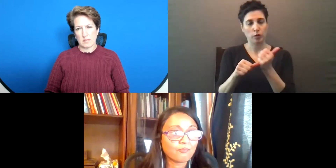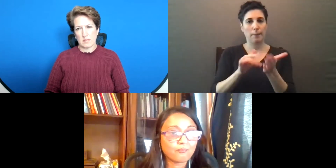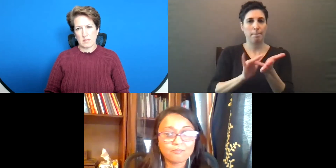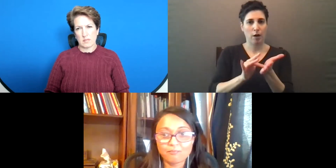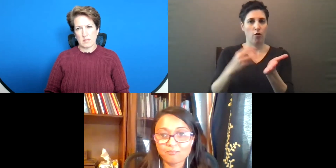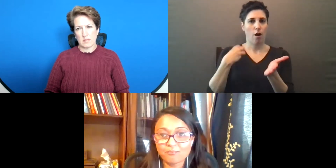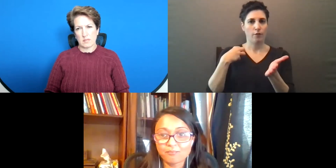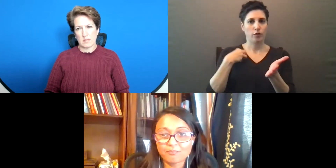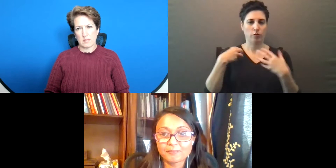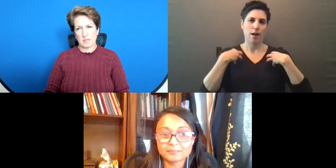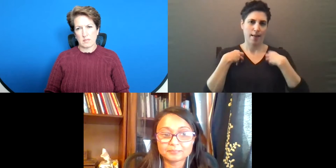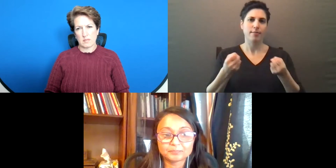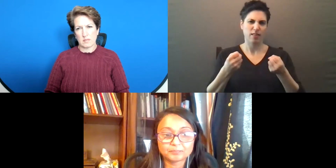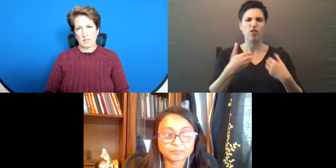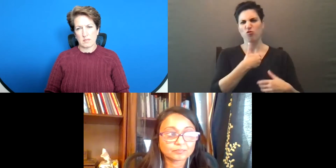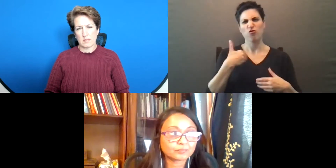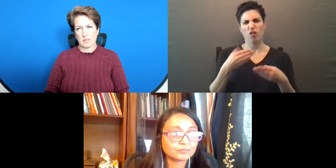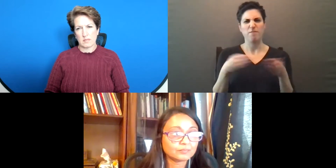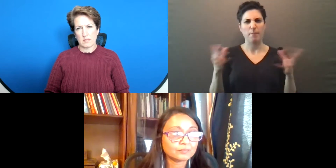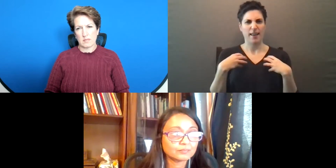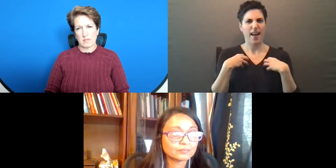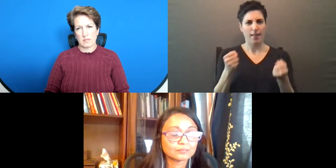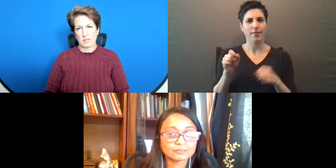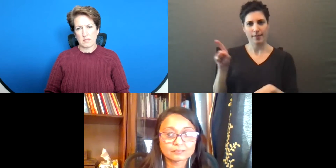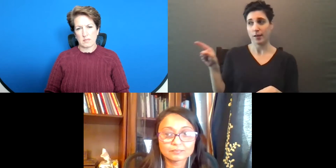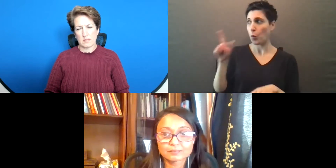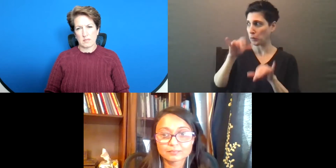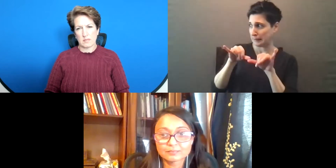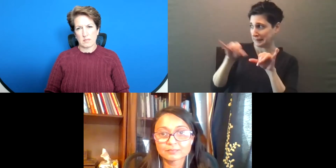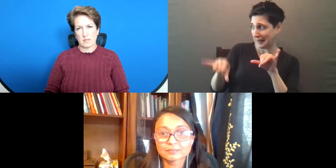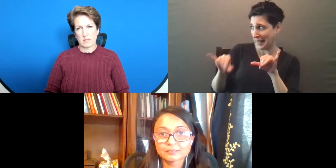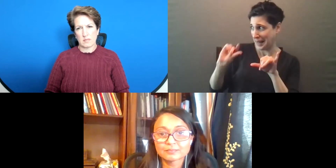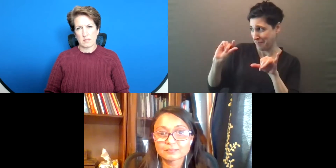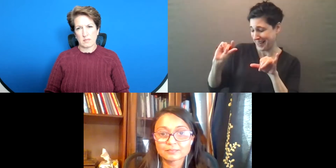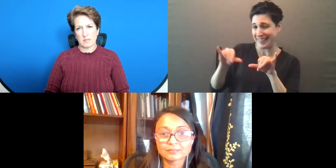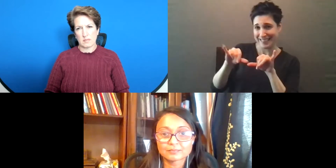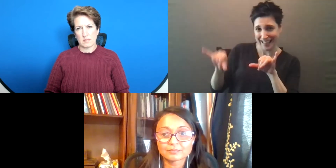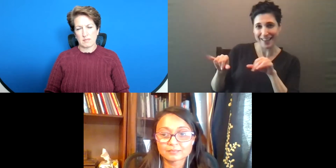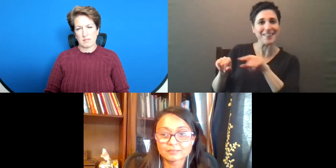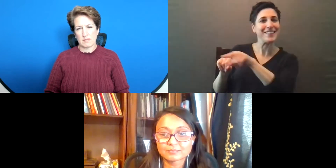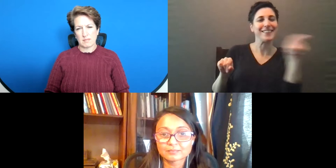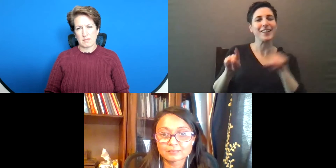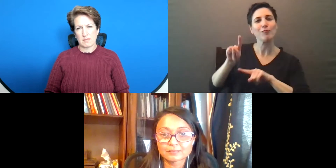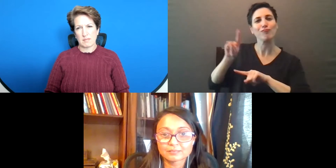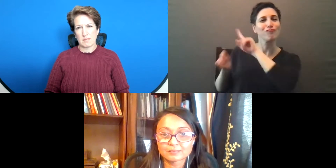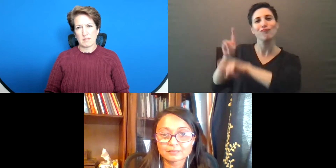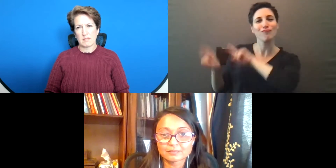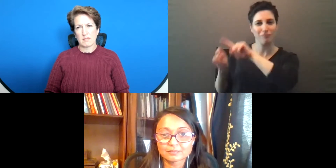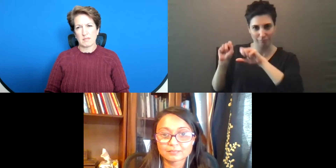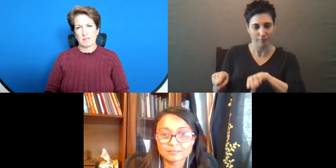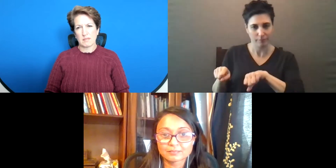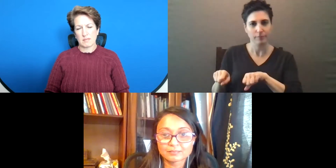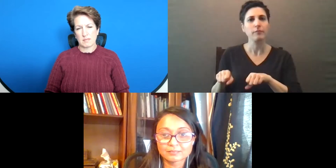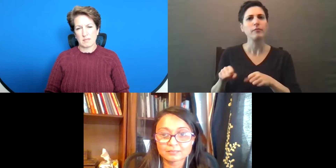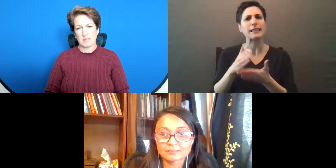Public Health. We still have her with us a little bit longer to answer some of your questions. So for those of you who did